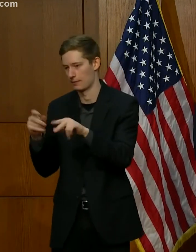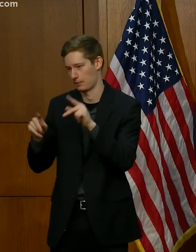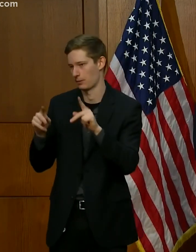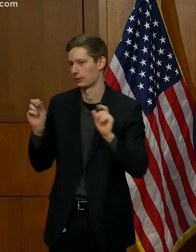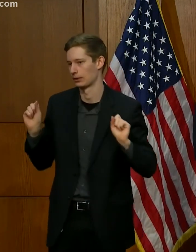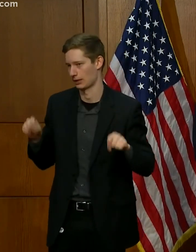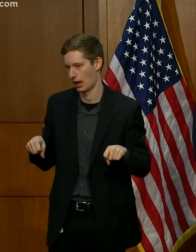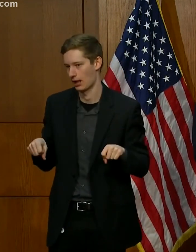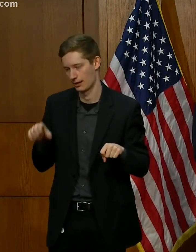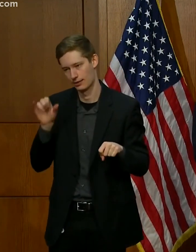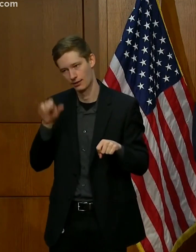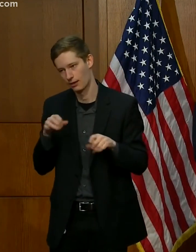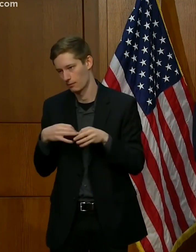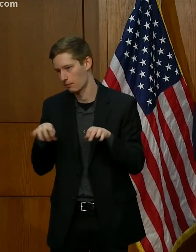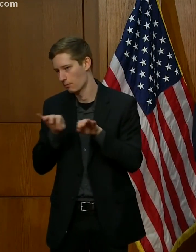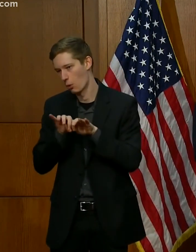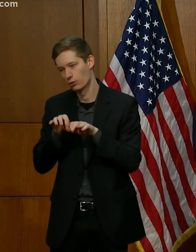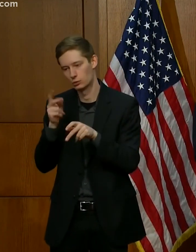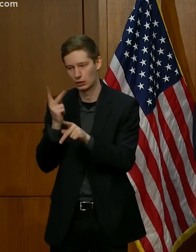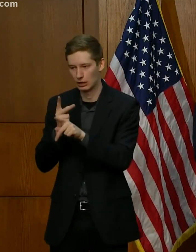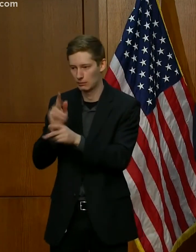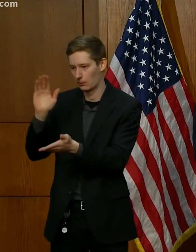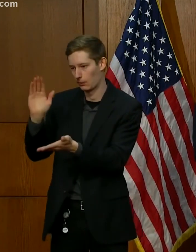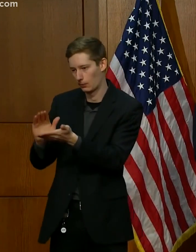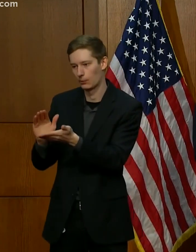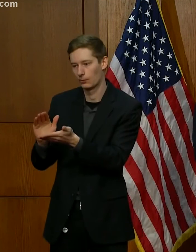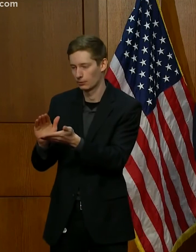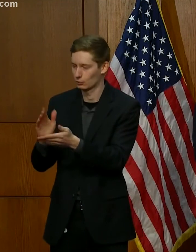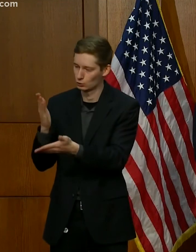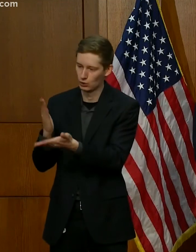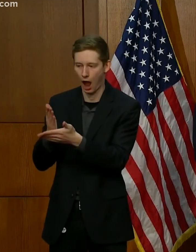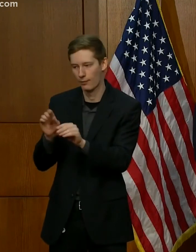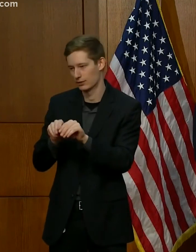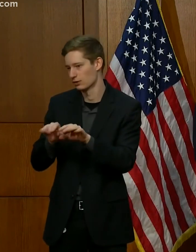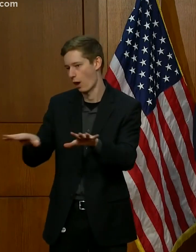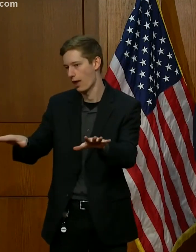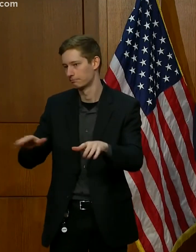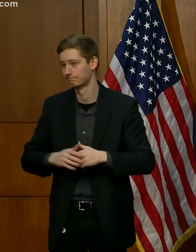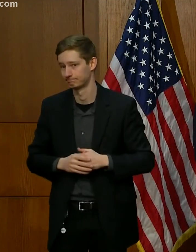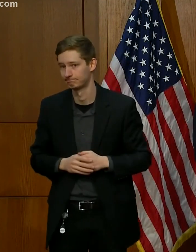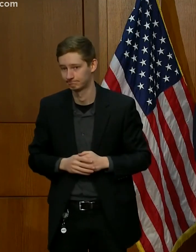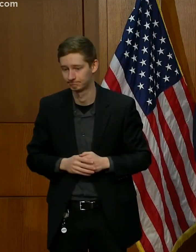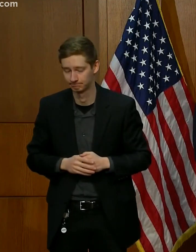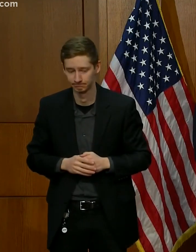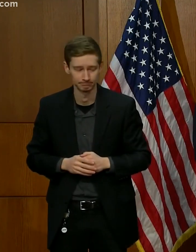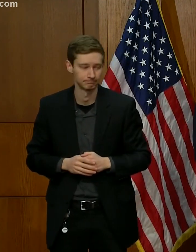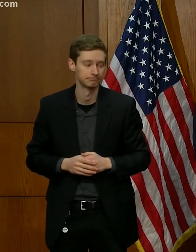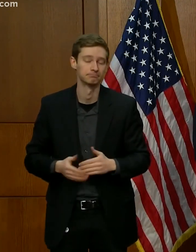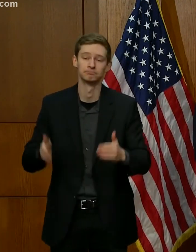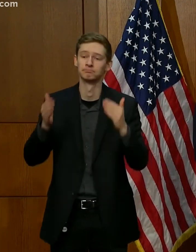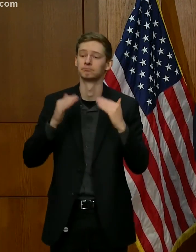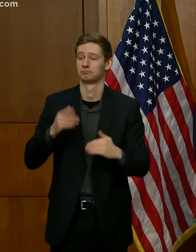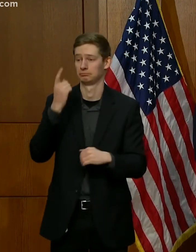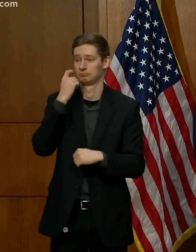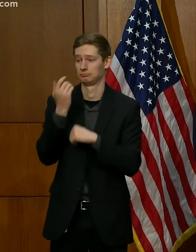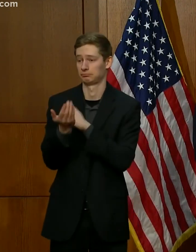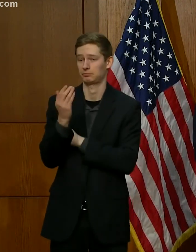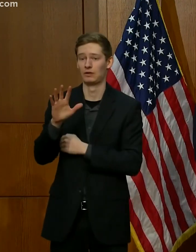That's imperative to arrest the spread. Say, as of this morning as